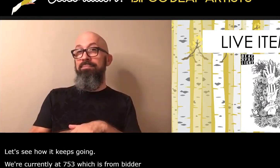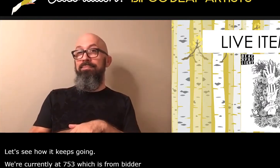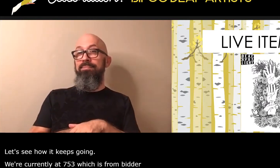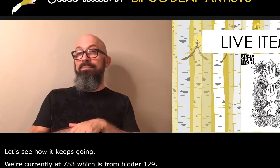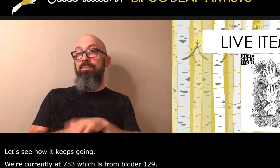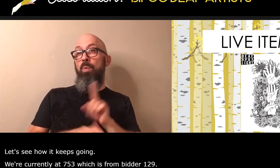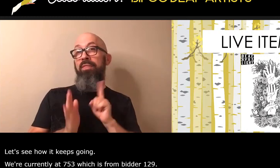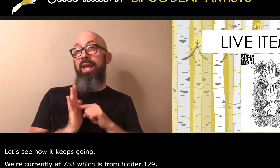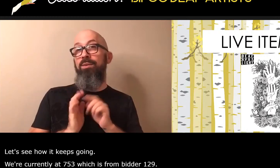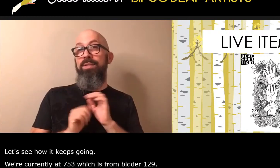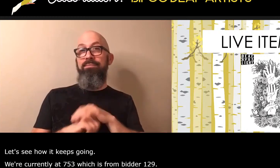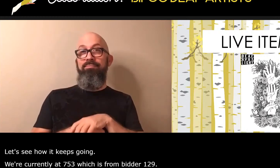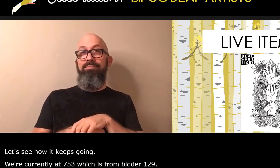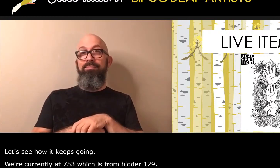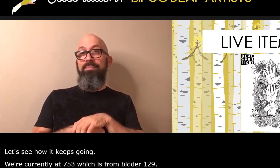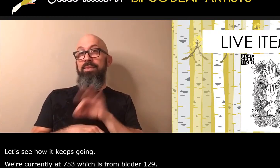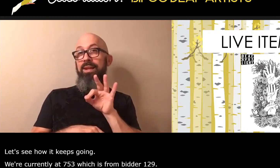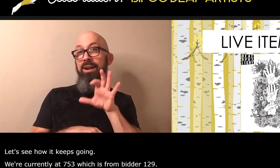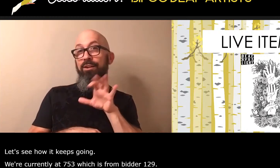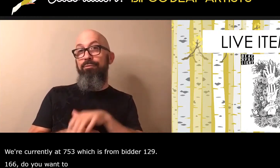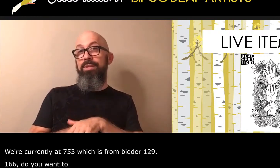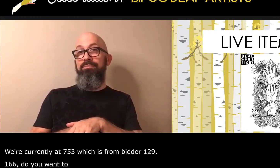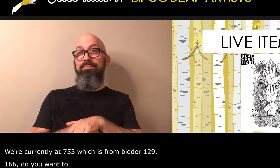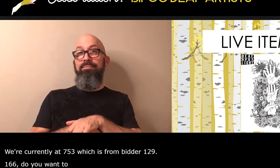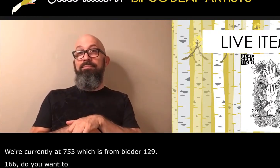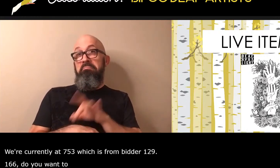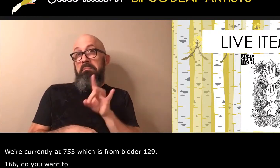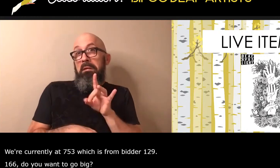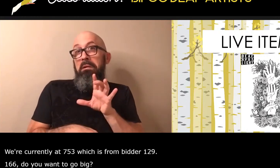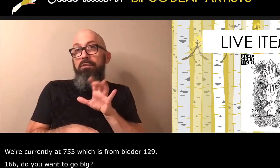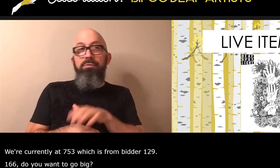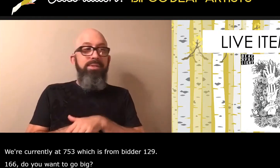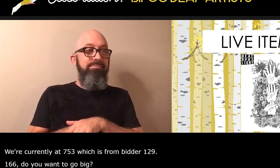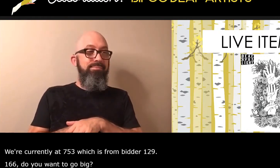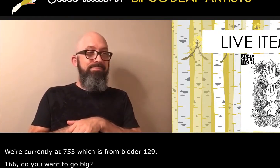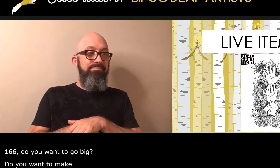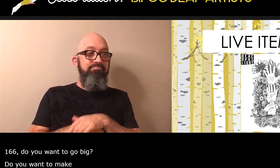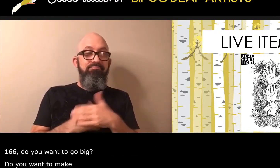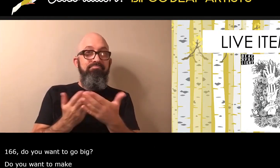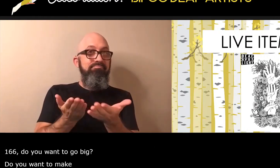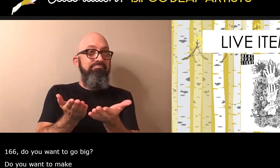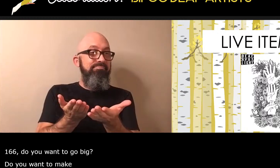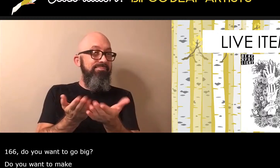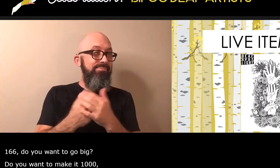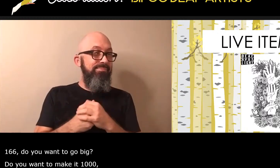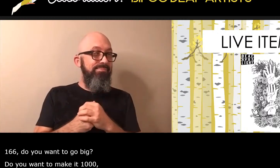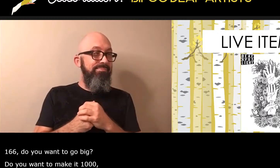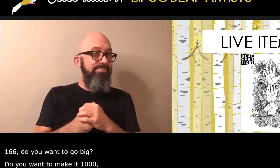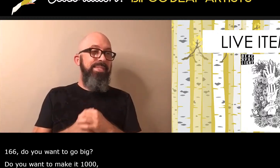166. Do you want to go big? Do you want to make it 1,000, 900, 800?